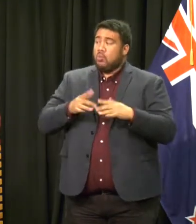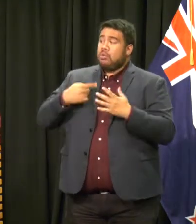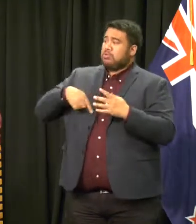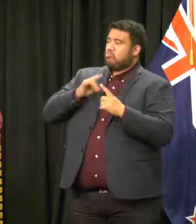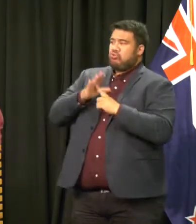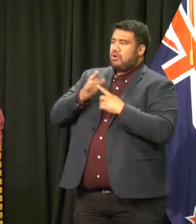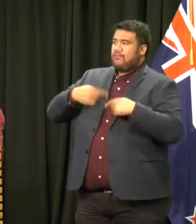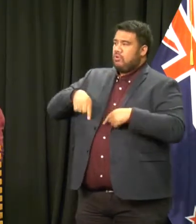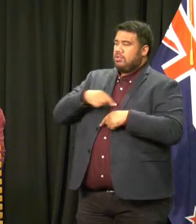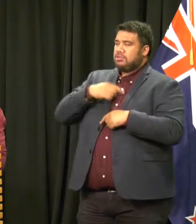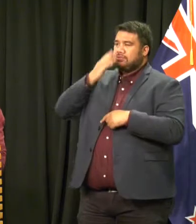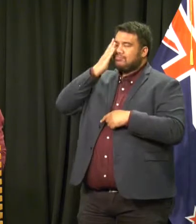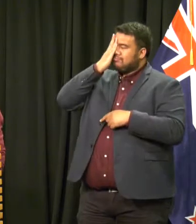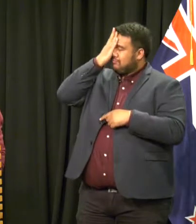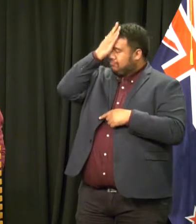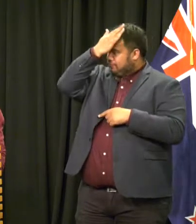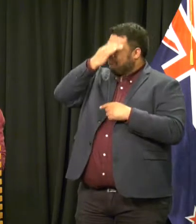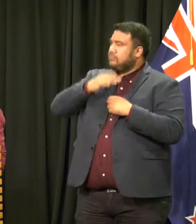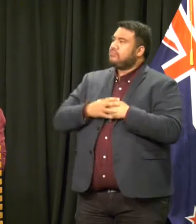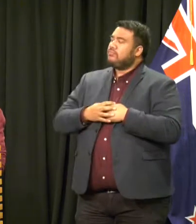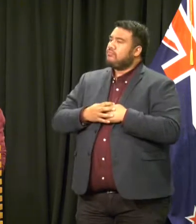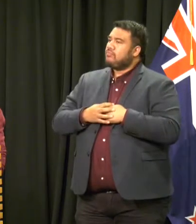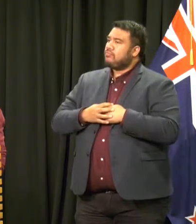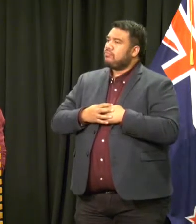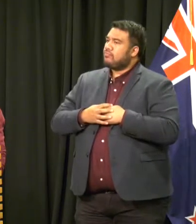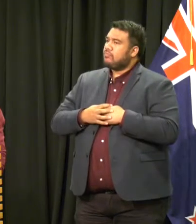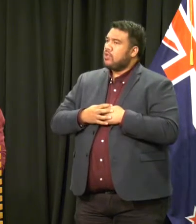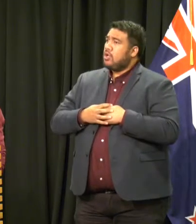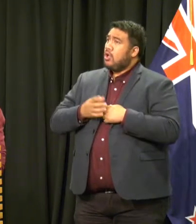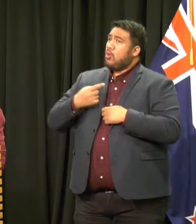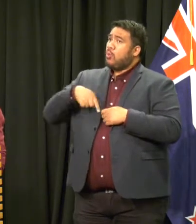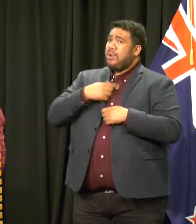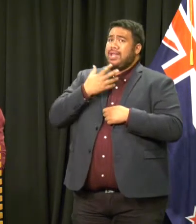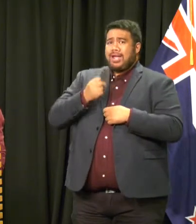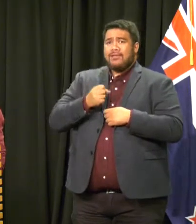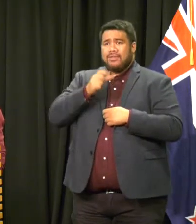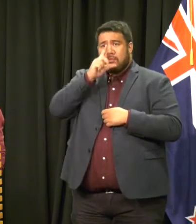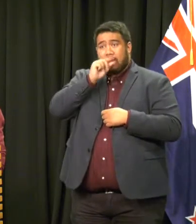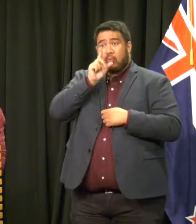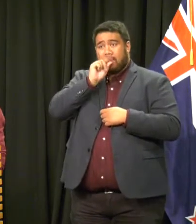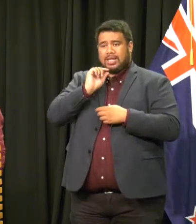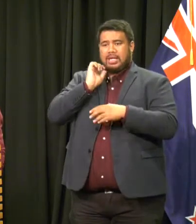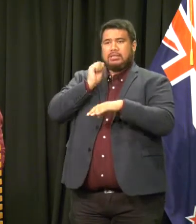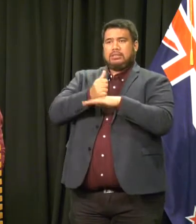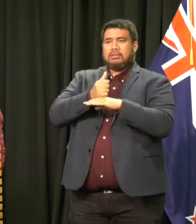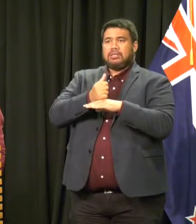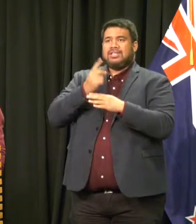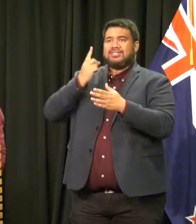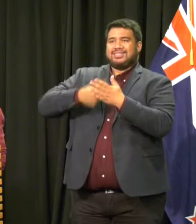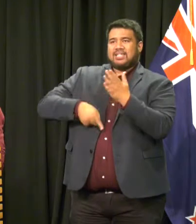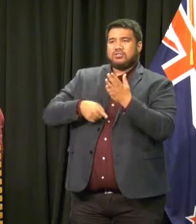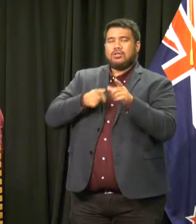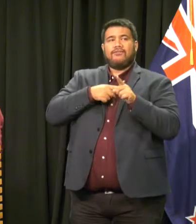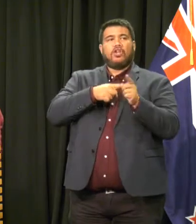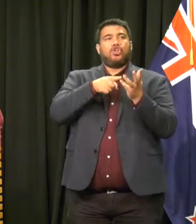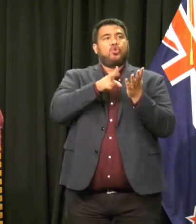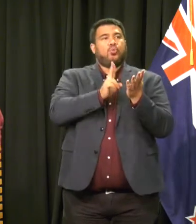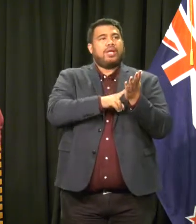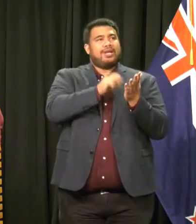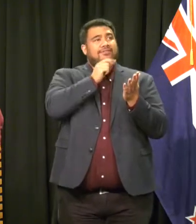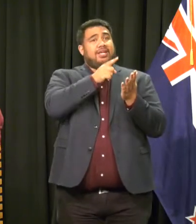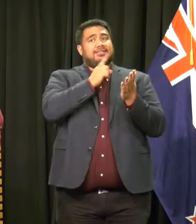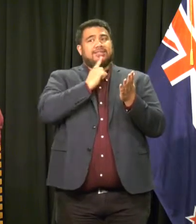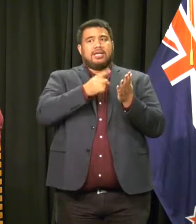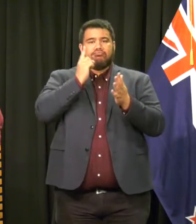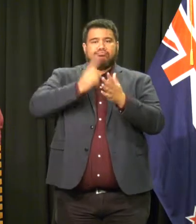to imply that we don't have the ability to put in place sanctions. Of course we can for UN-mandated sanctions, and we are